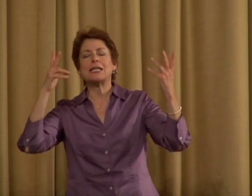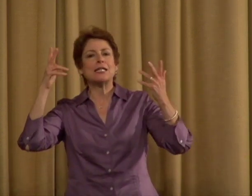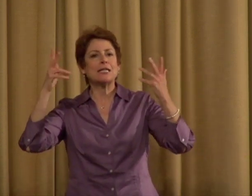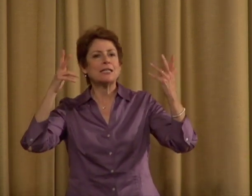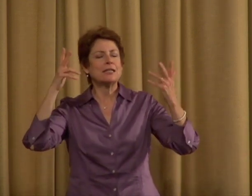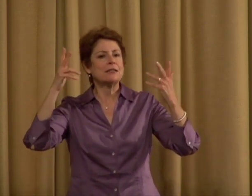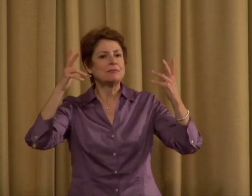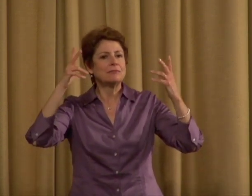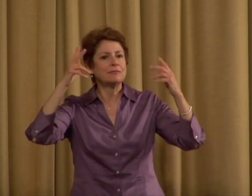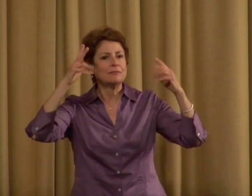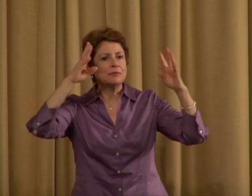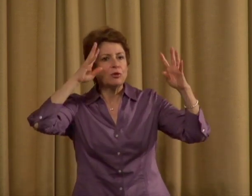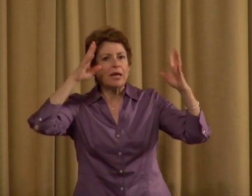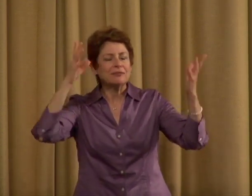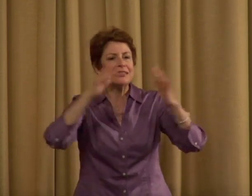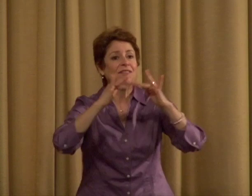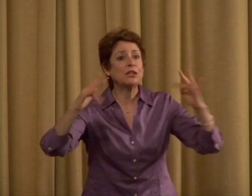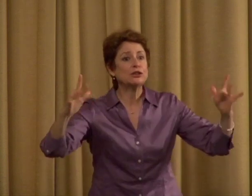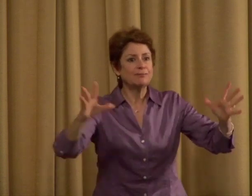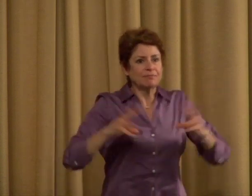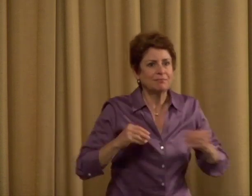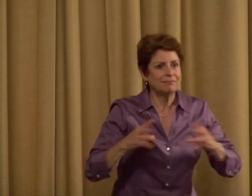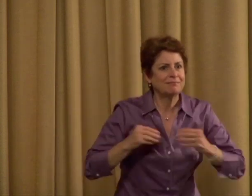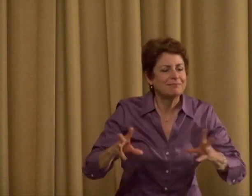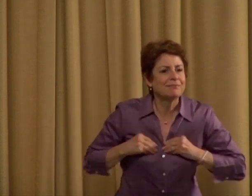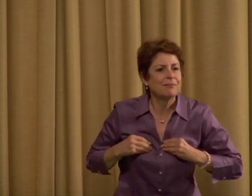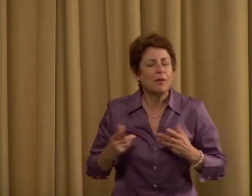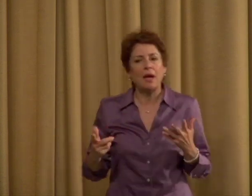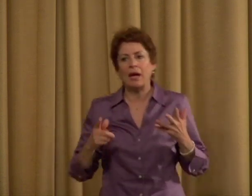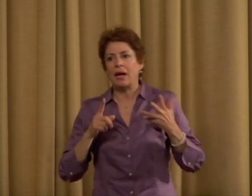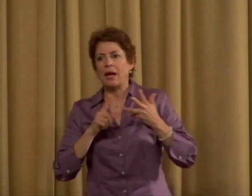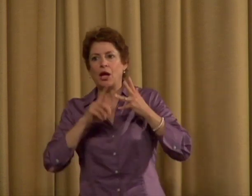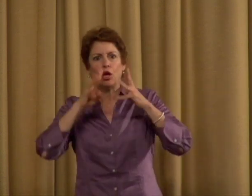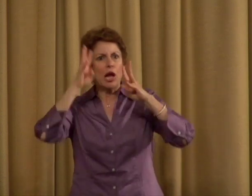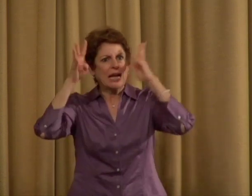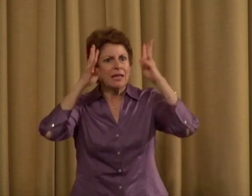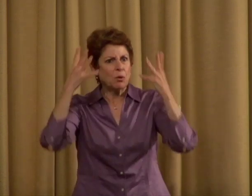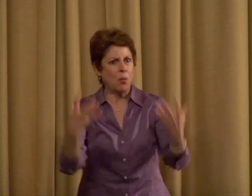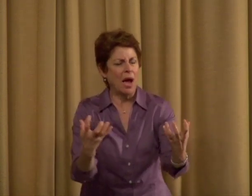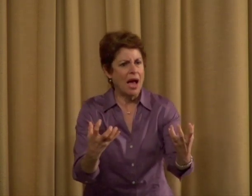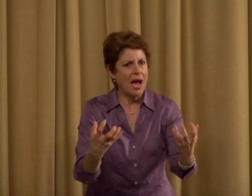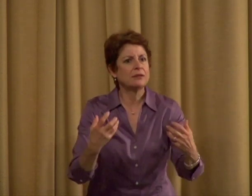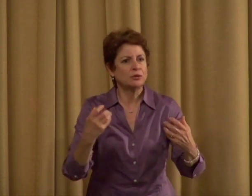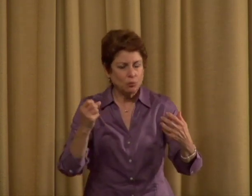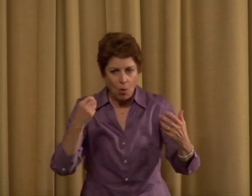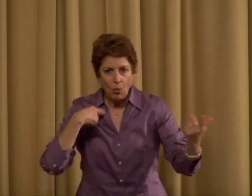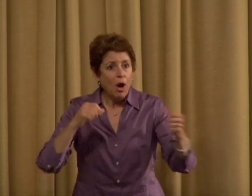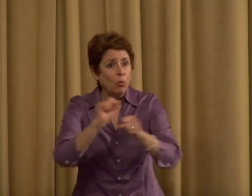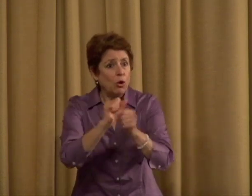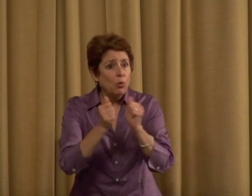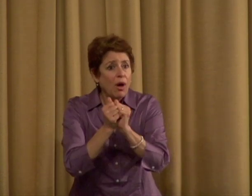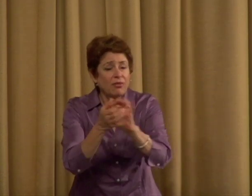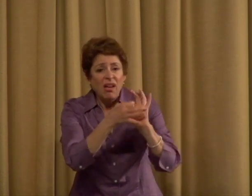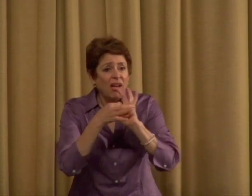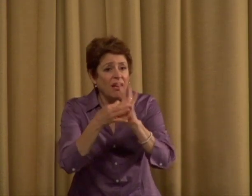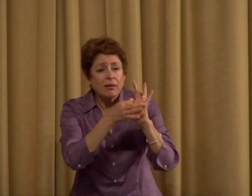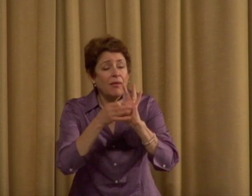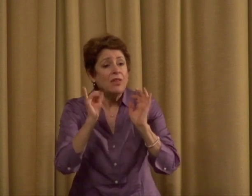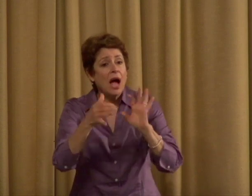So they were very open, very diverse, very accepting, very creative. They wanted innovation. They